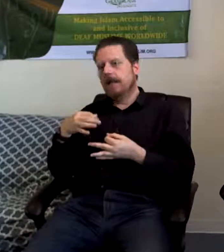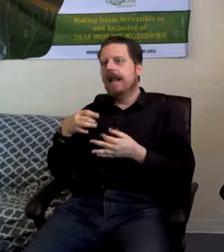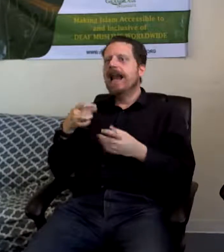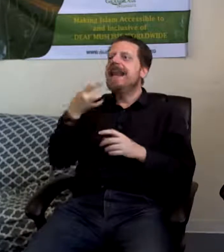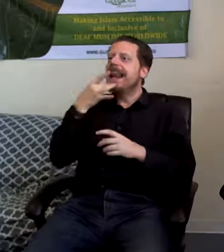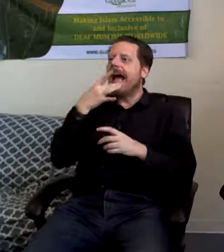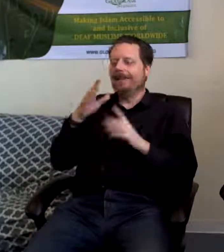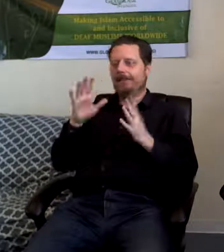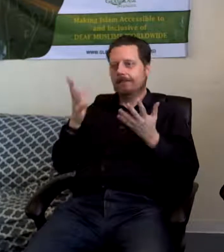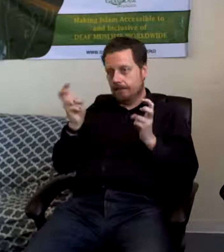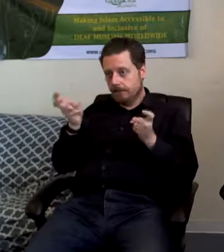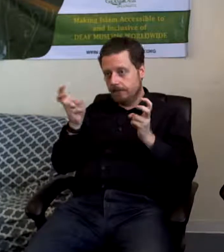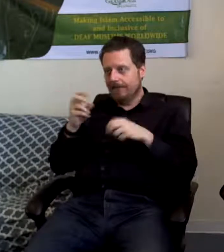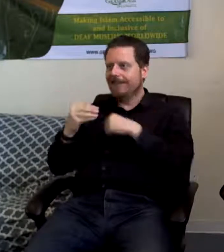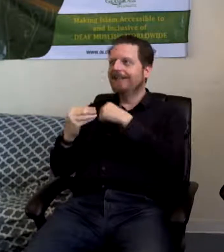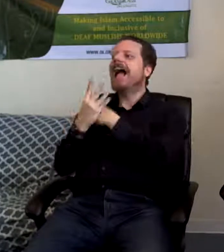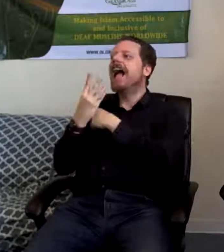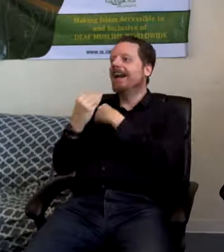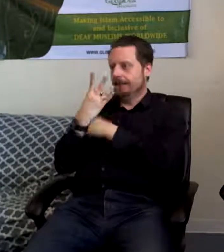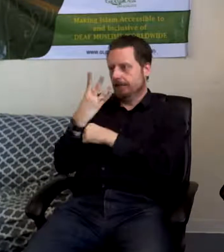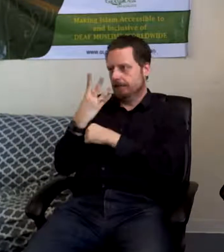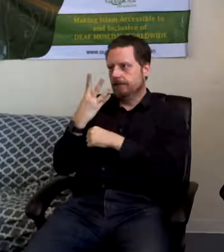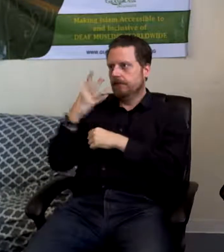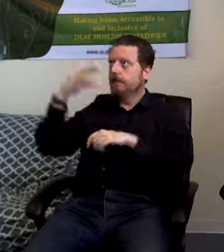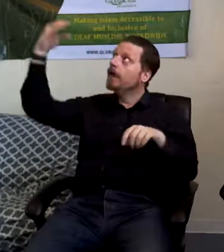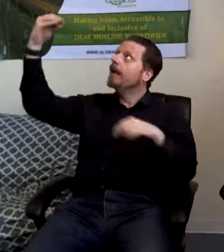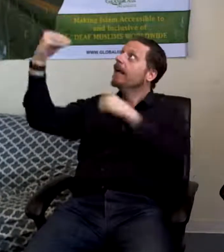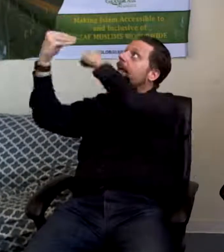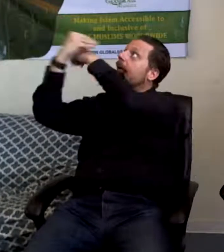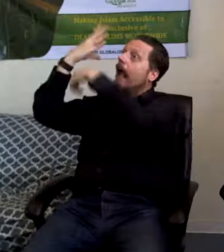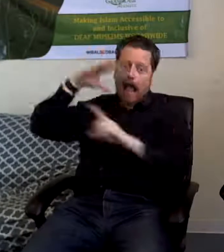here means guidance.